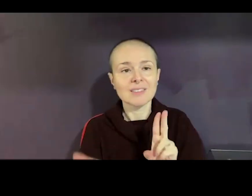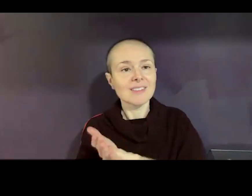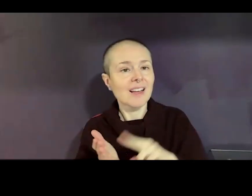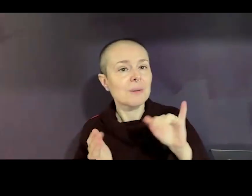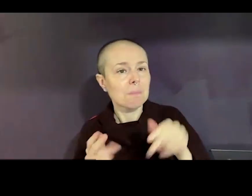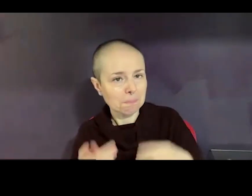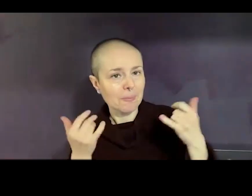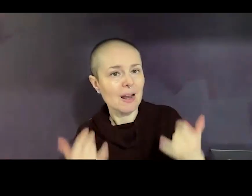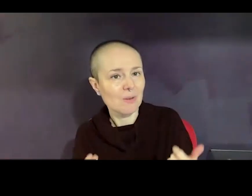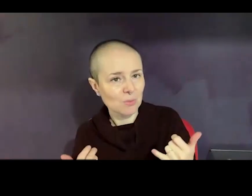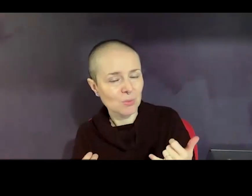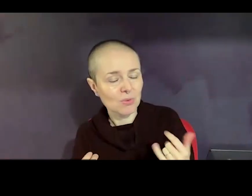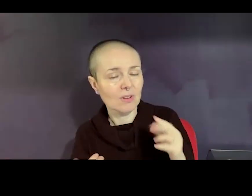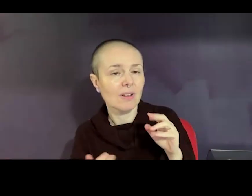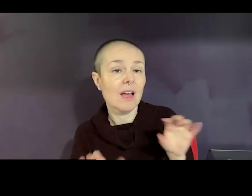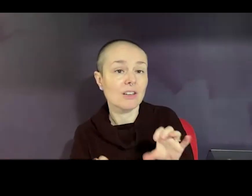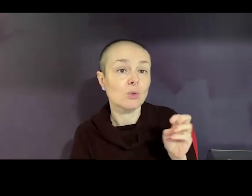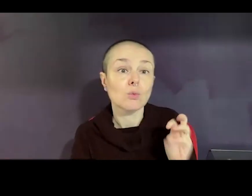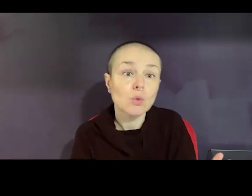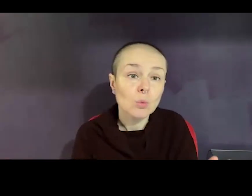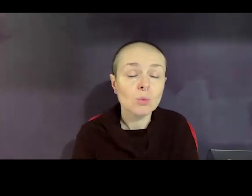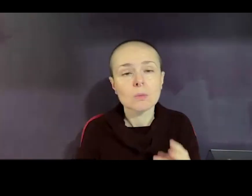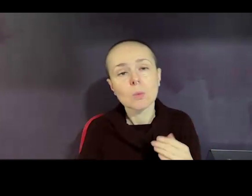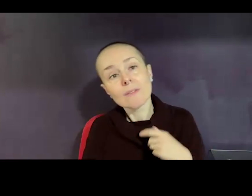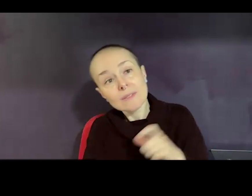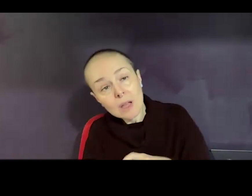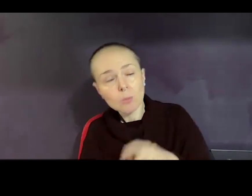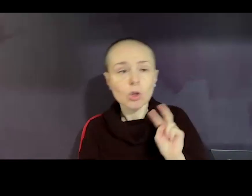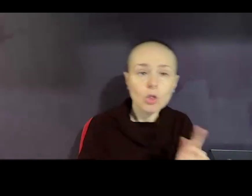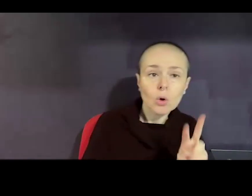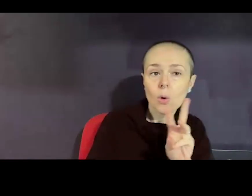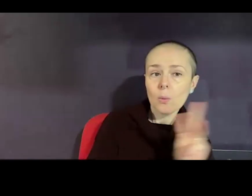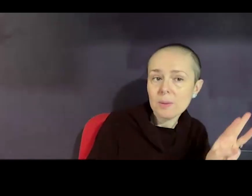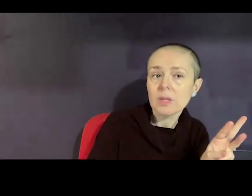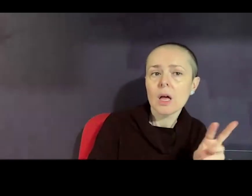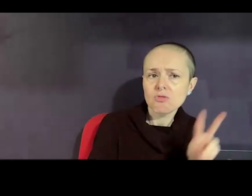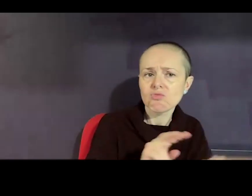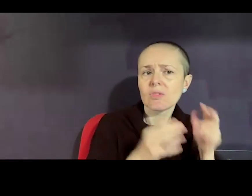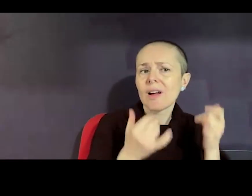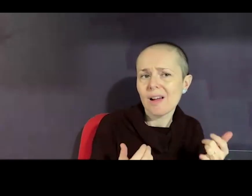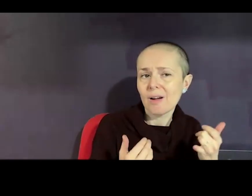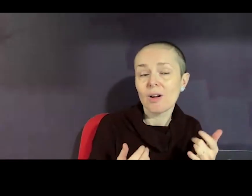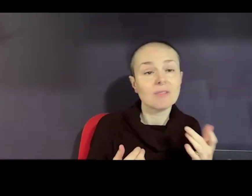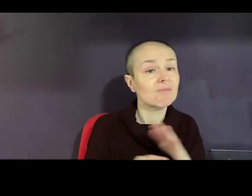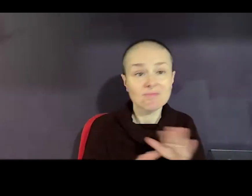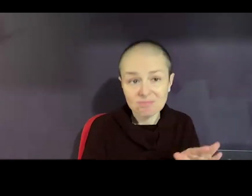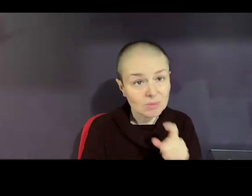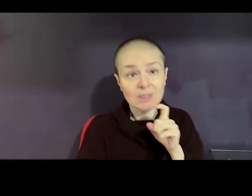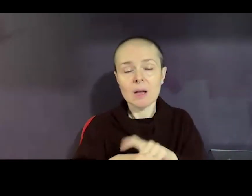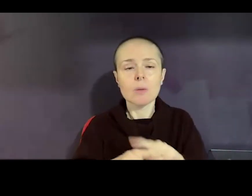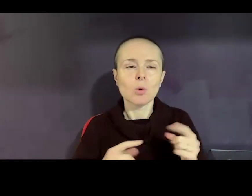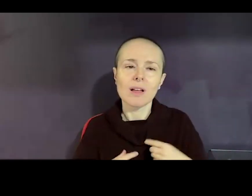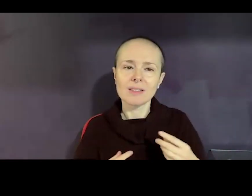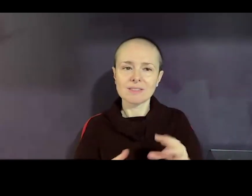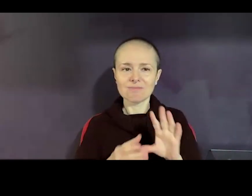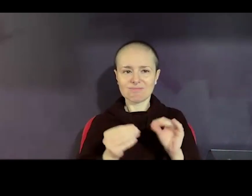Crew. And if you have time, you want to look at the website. If not, you can just use your own inspiration to talk about one thing that